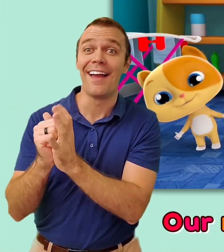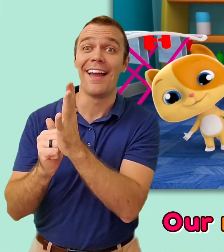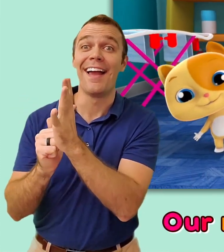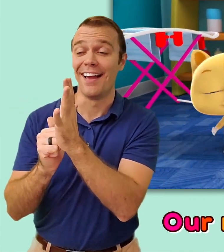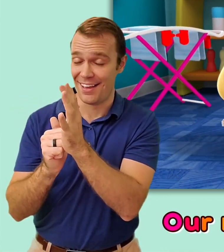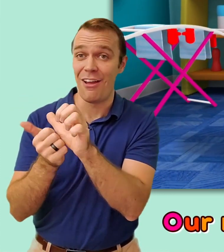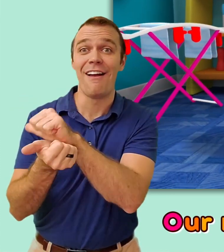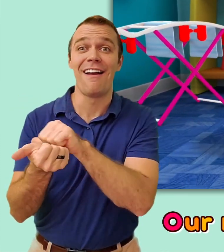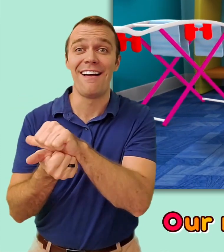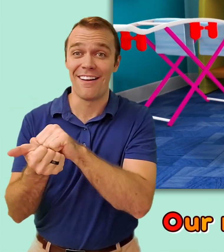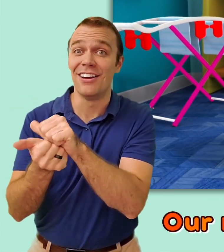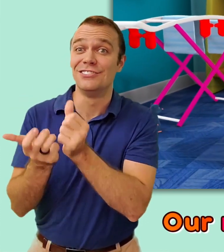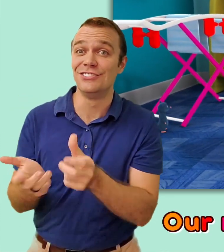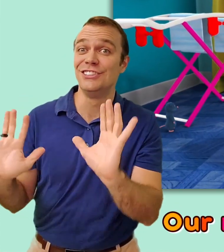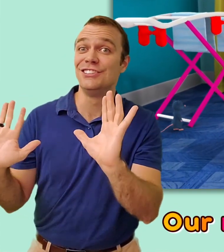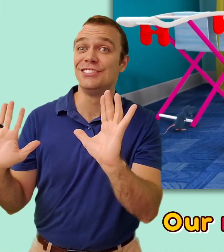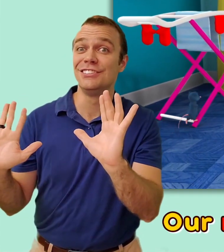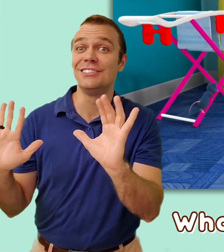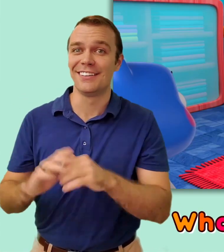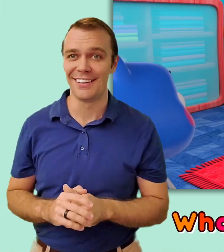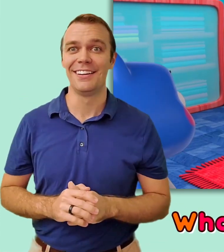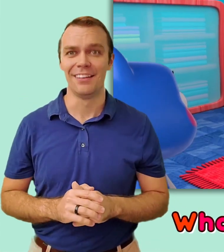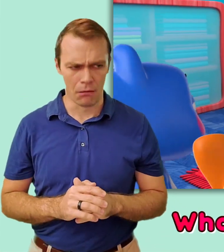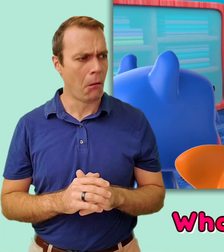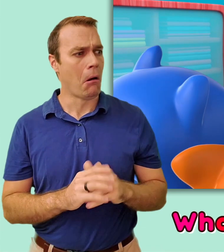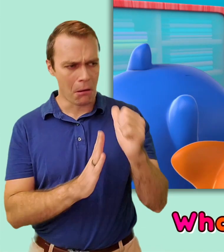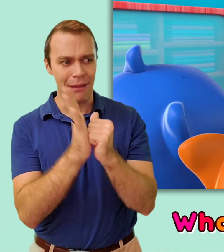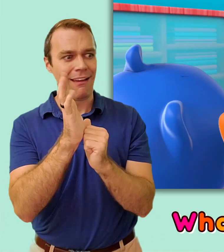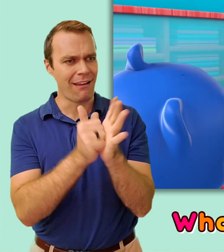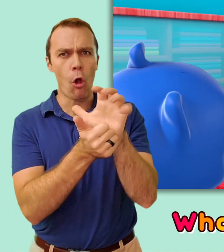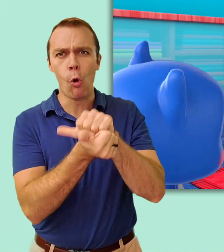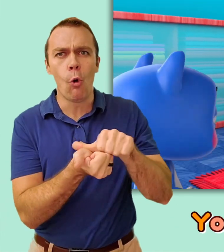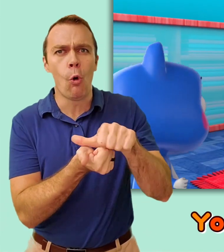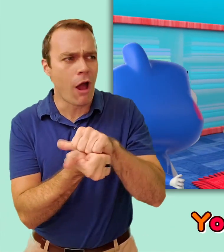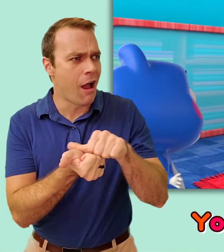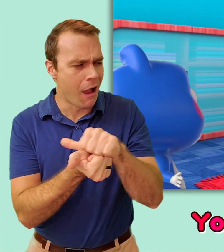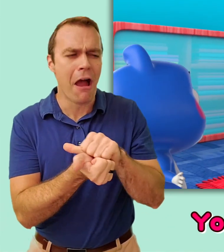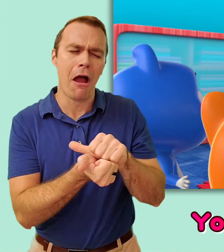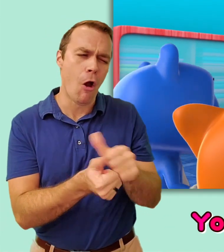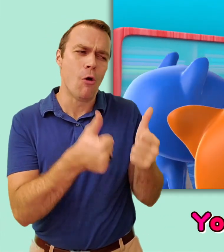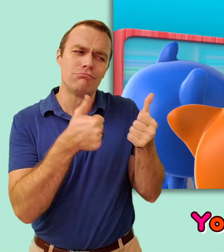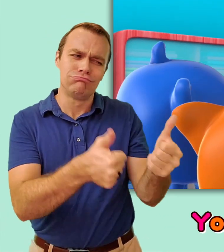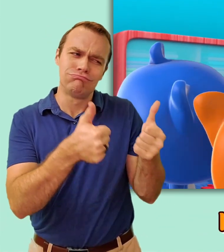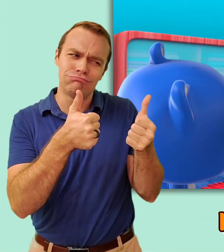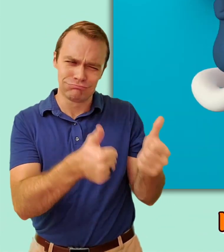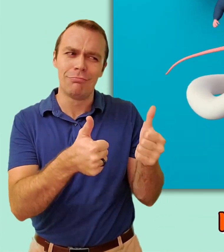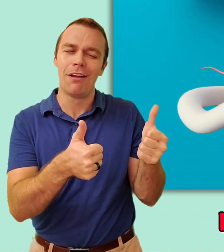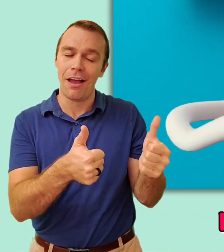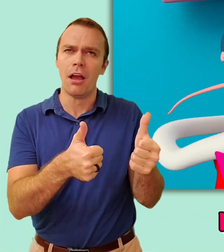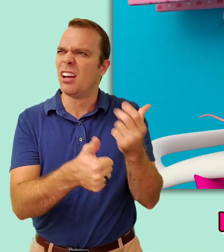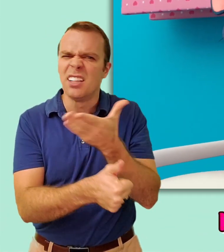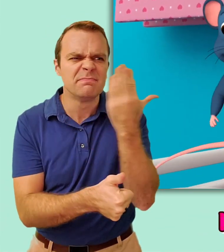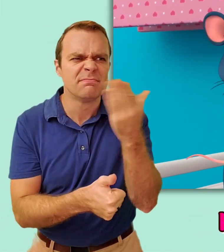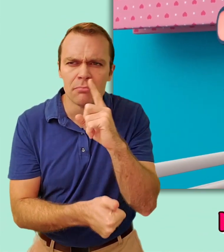our mittens we have washed. What washed your mittens? You're such good kittens, I smell